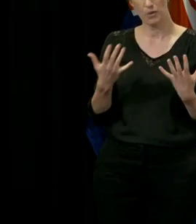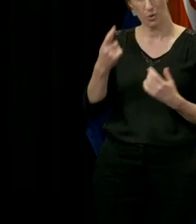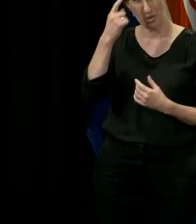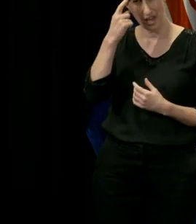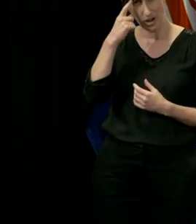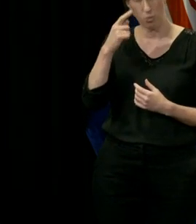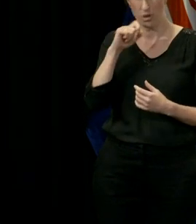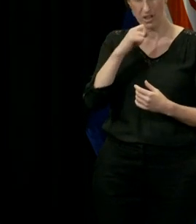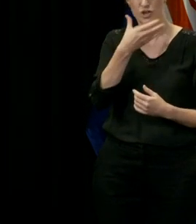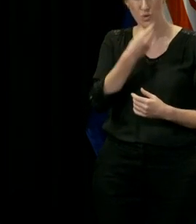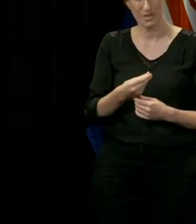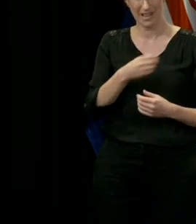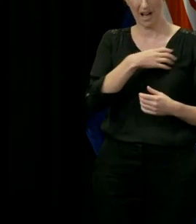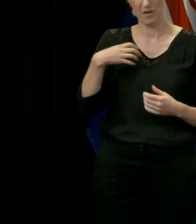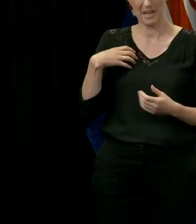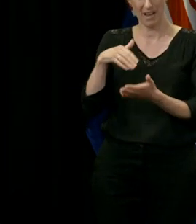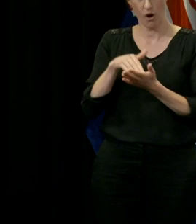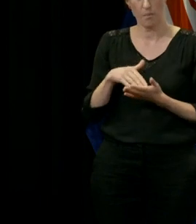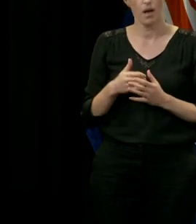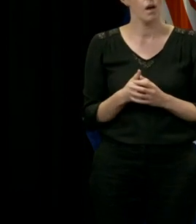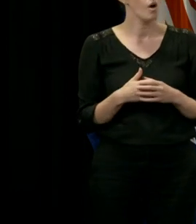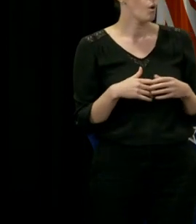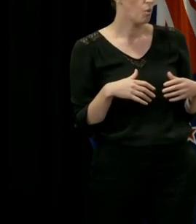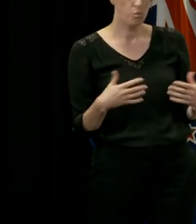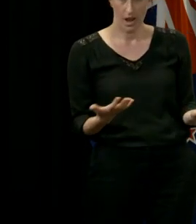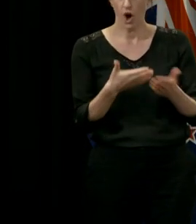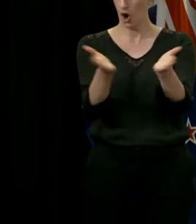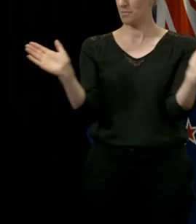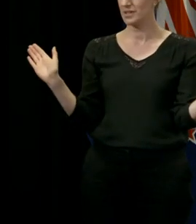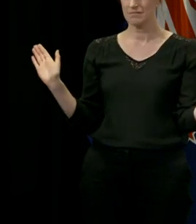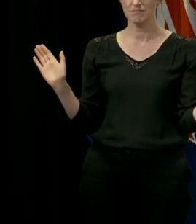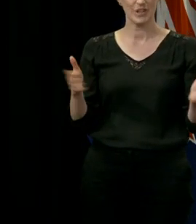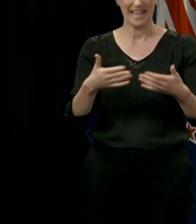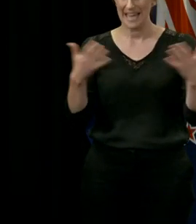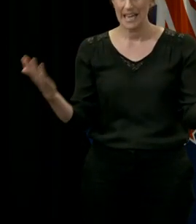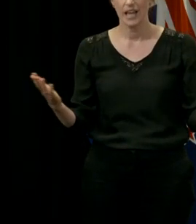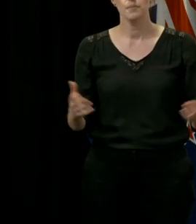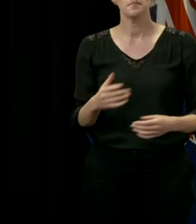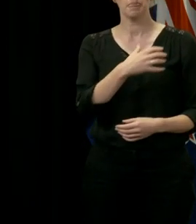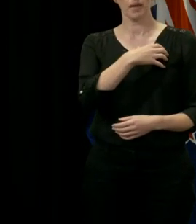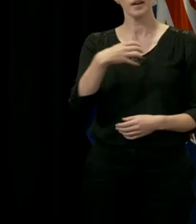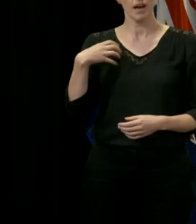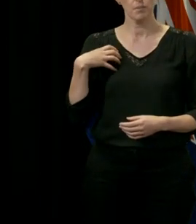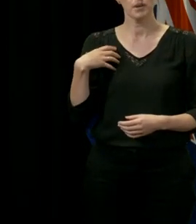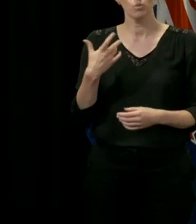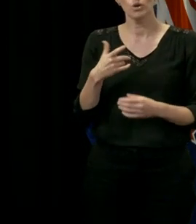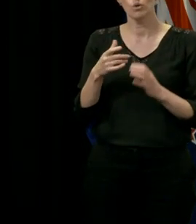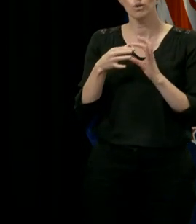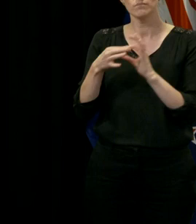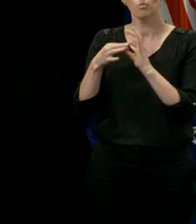affected by COVID-19. Obviously, the banks themselves will be working with their mortgage